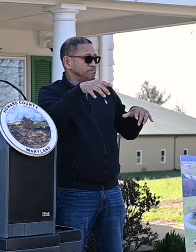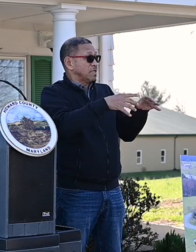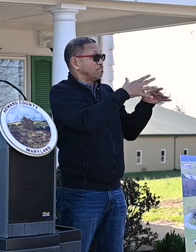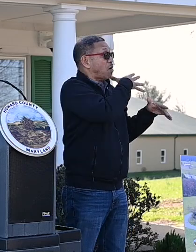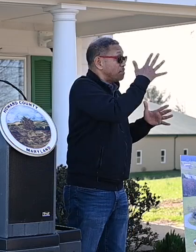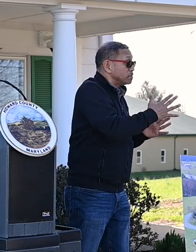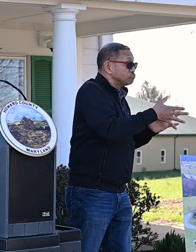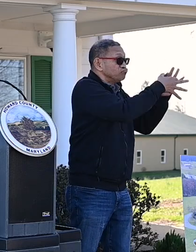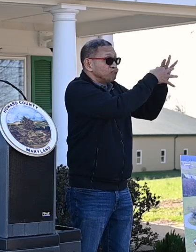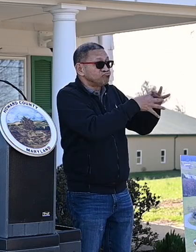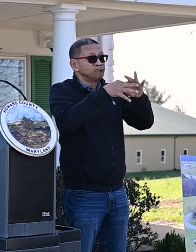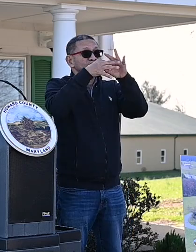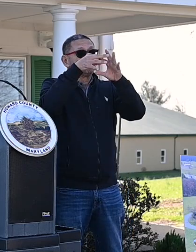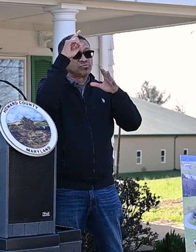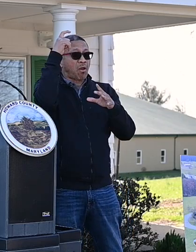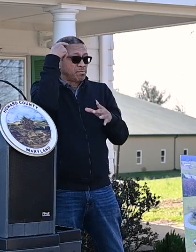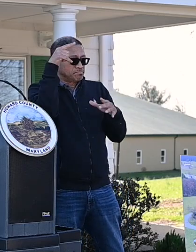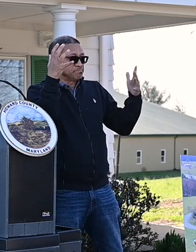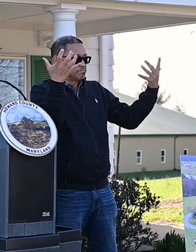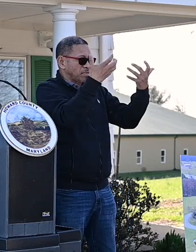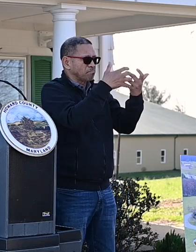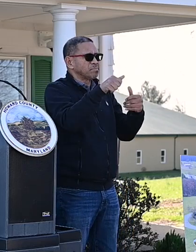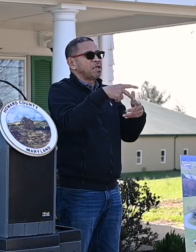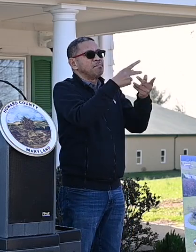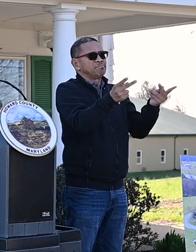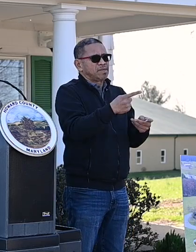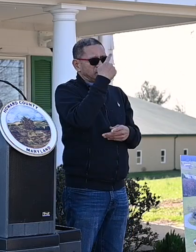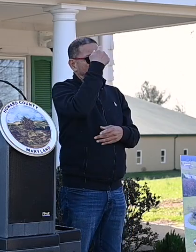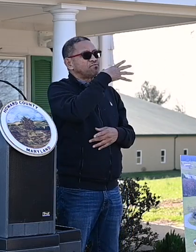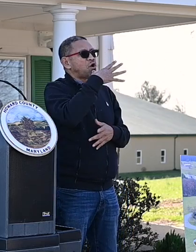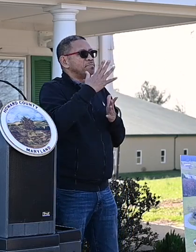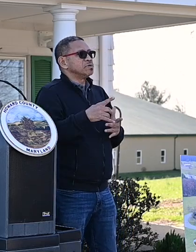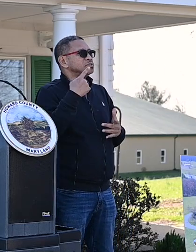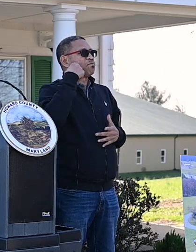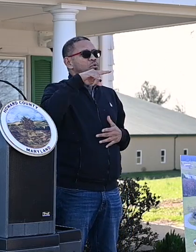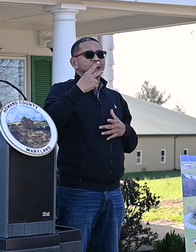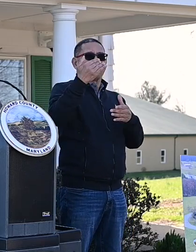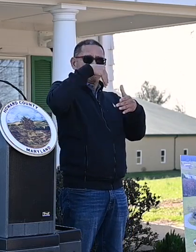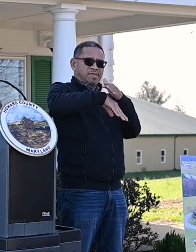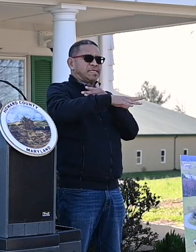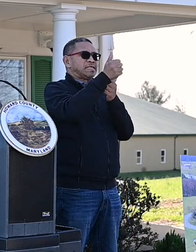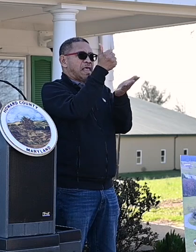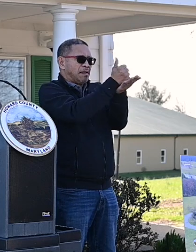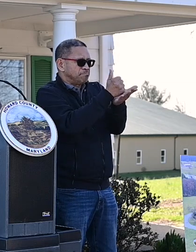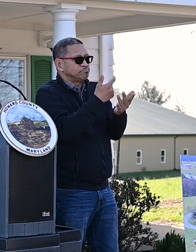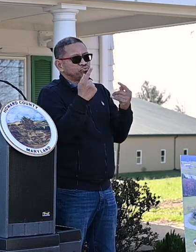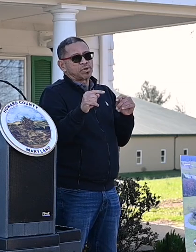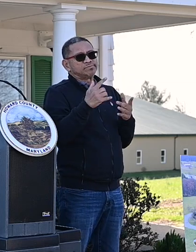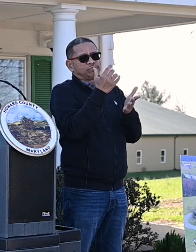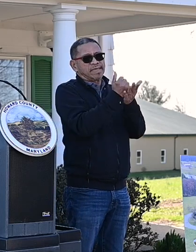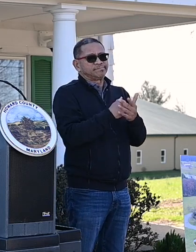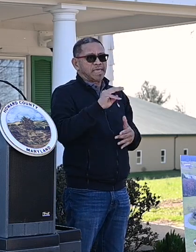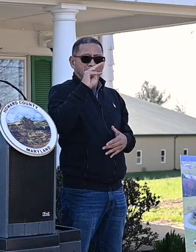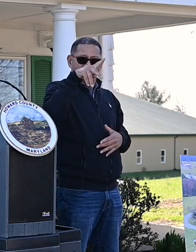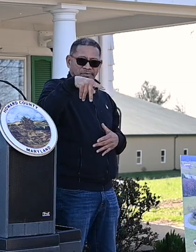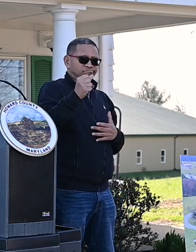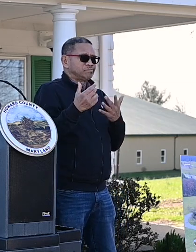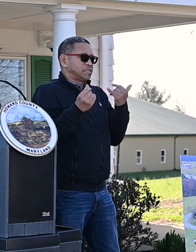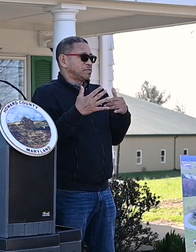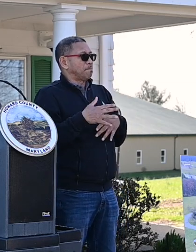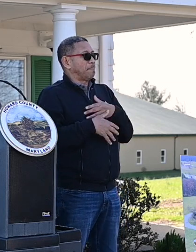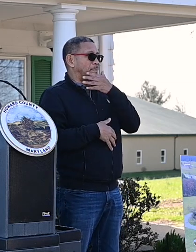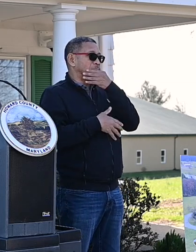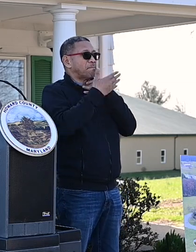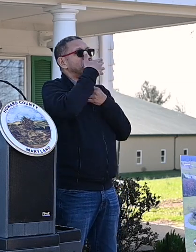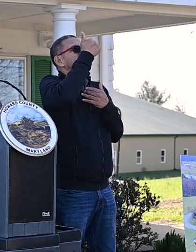Pretty simple. The office provides a space for farmers to come in and get some help trying to get BMPs on the ground, best